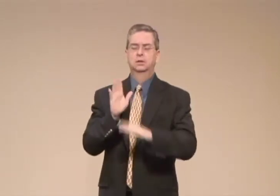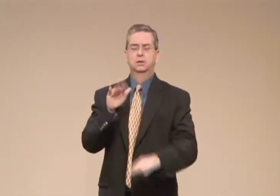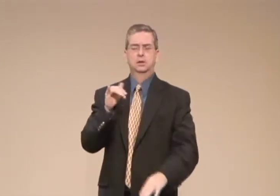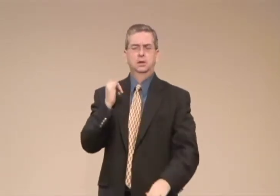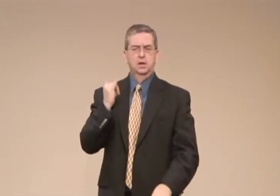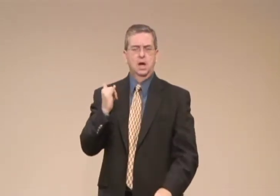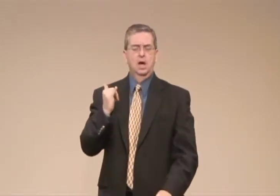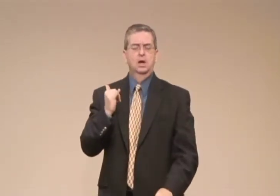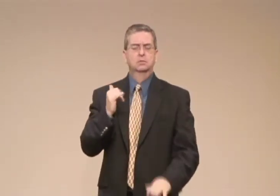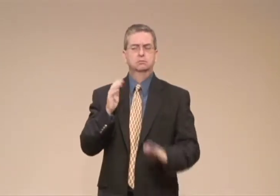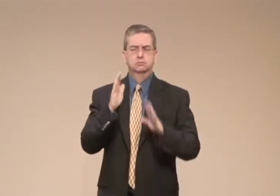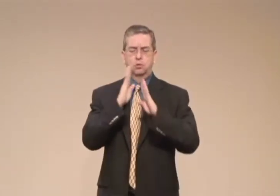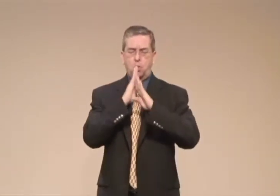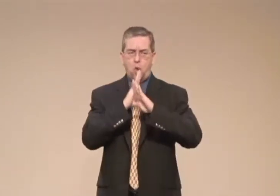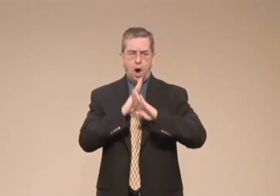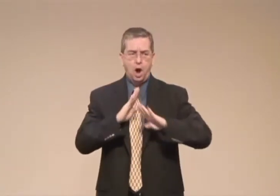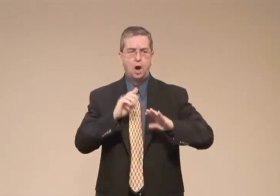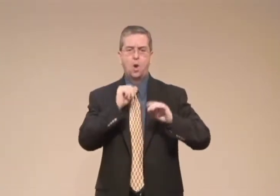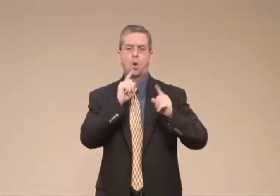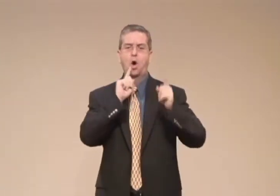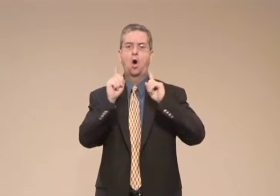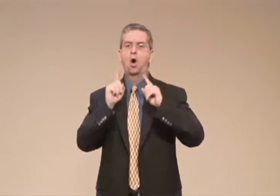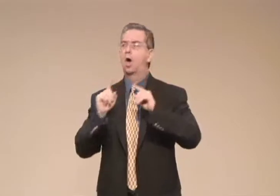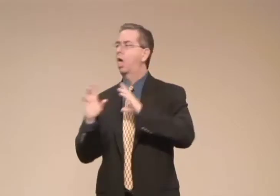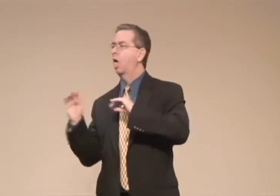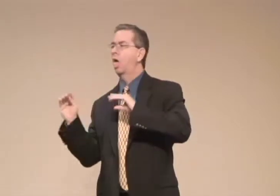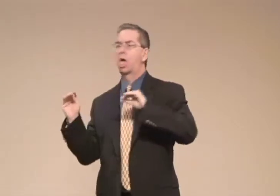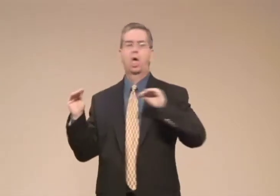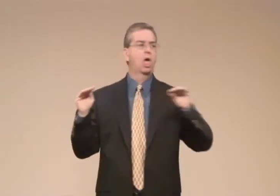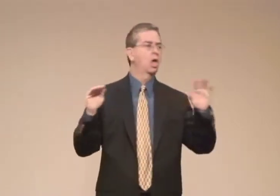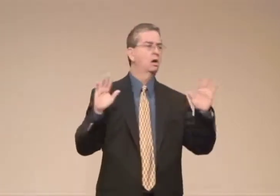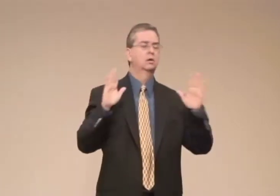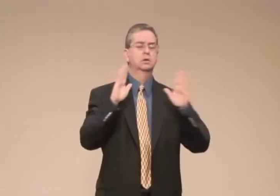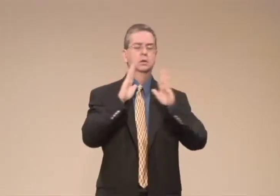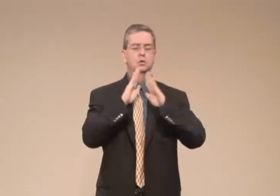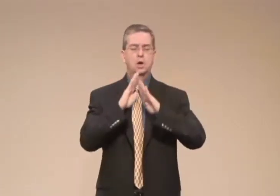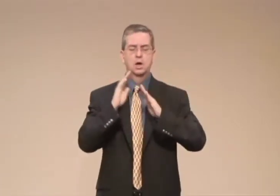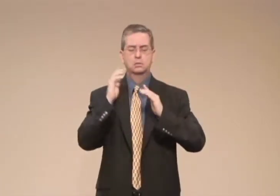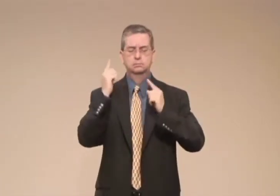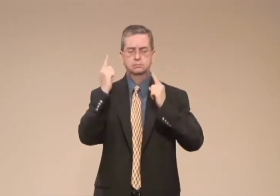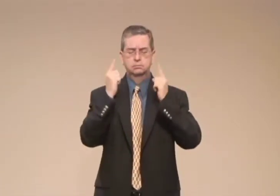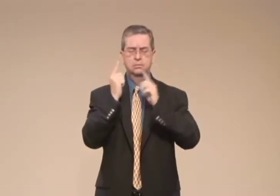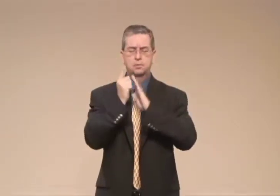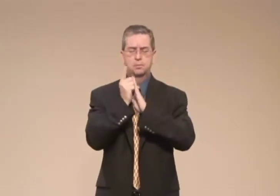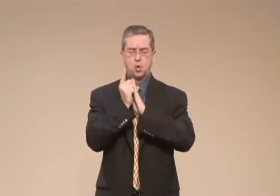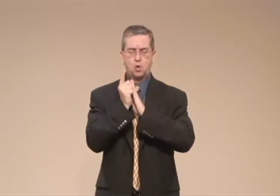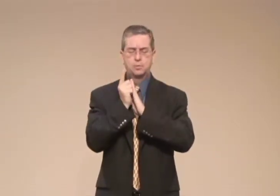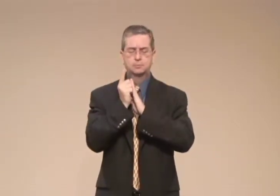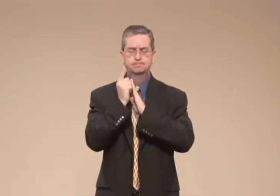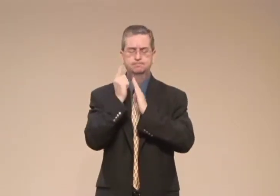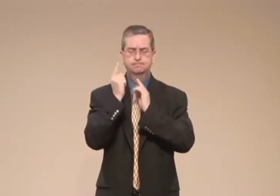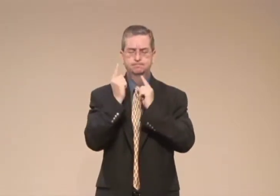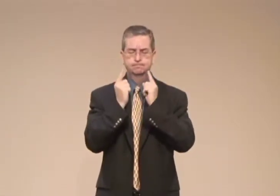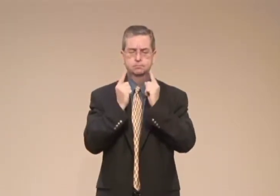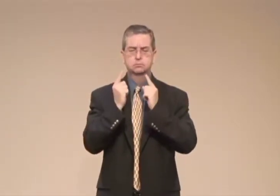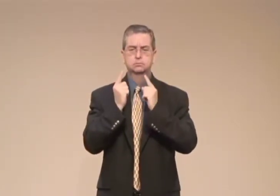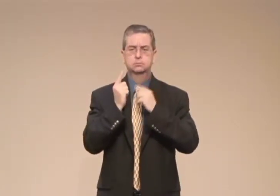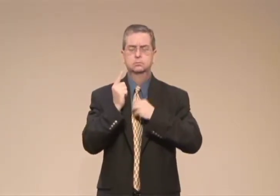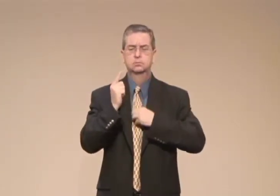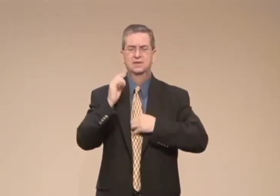eternal life is through Jesus Christ we're going to take a moment and have quiet time and I ask